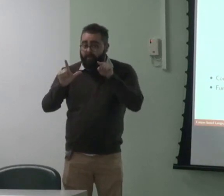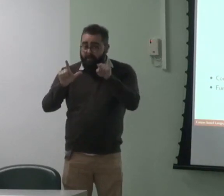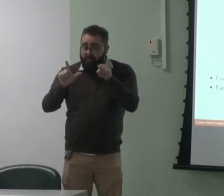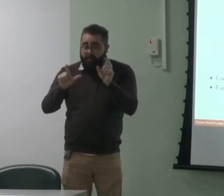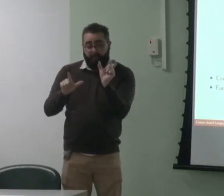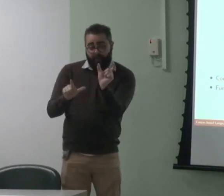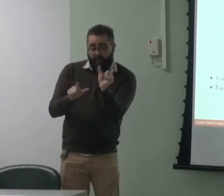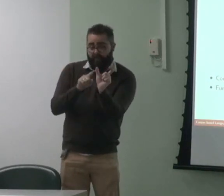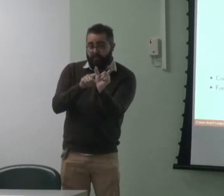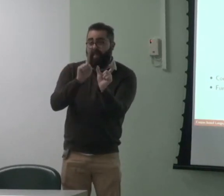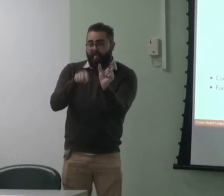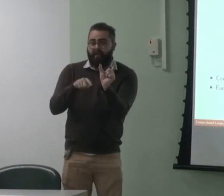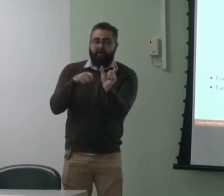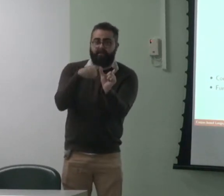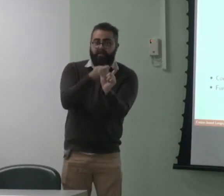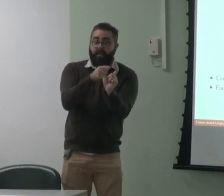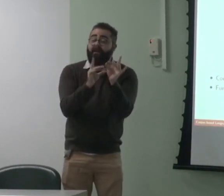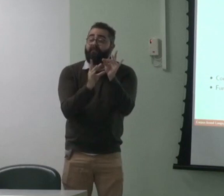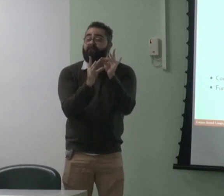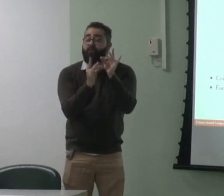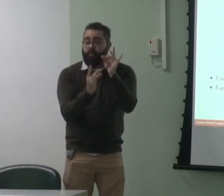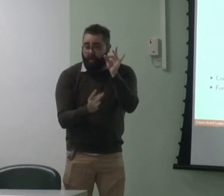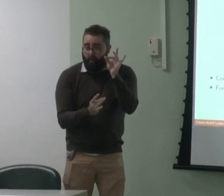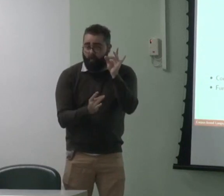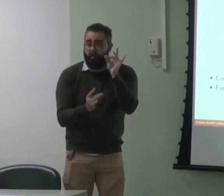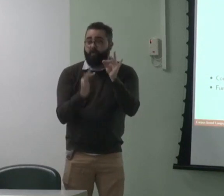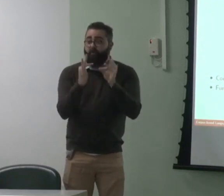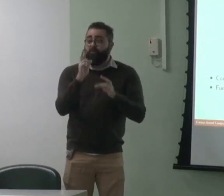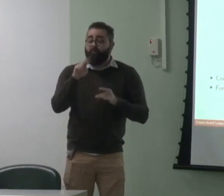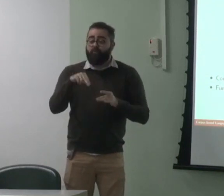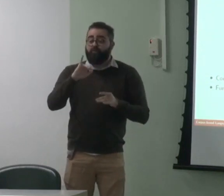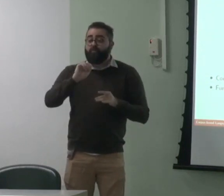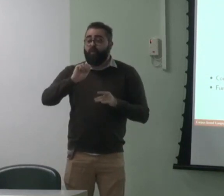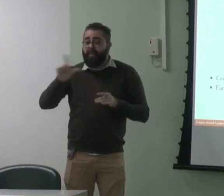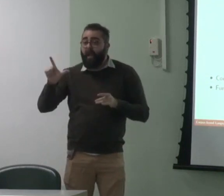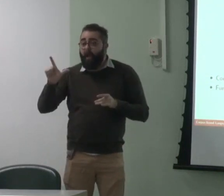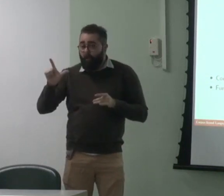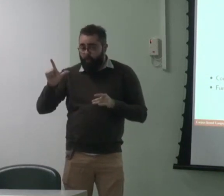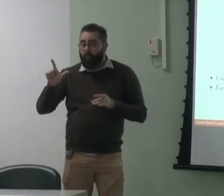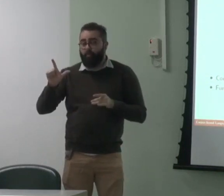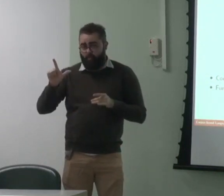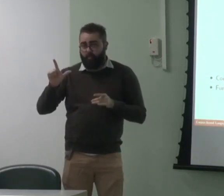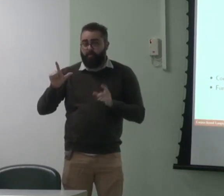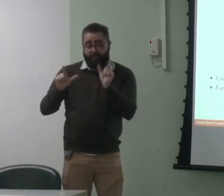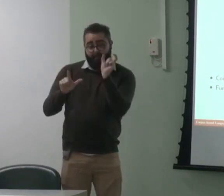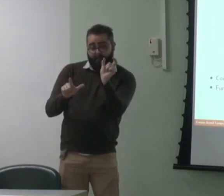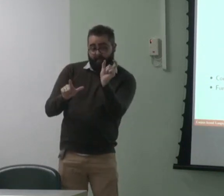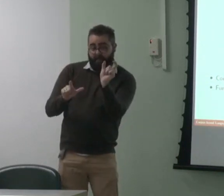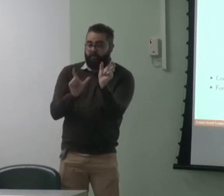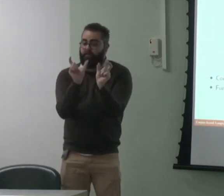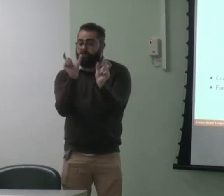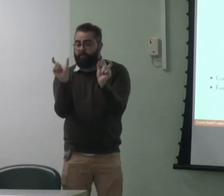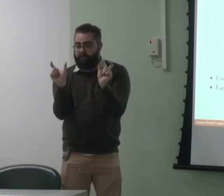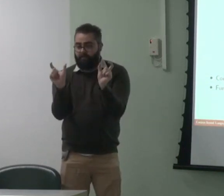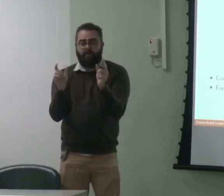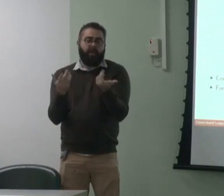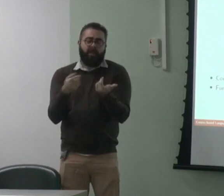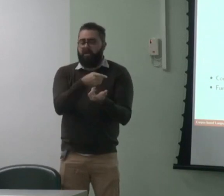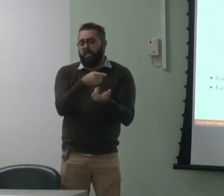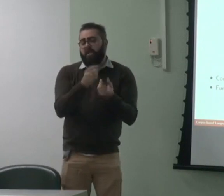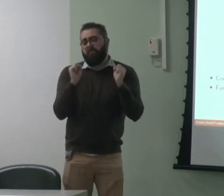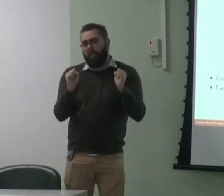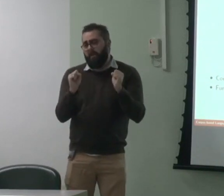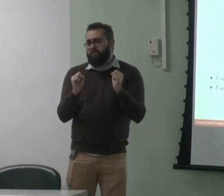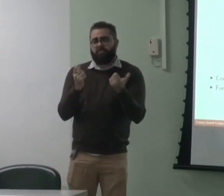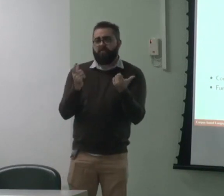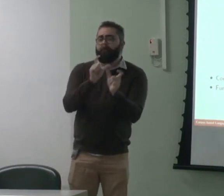features again, because they might, in other language, they might just be translated to morphology or to nothing at